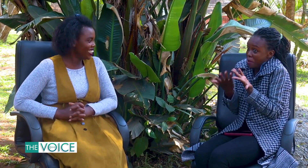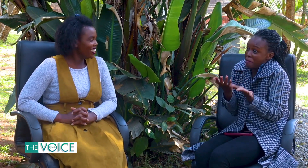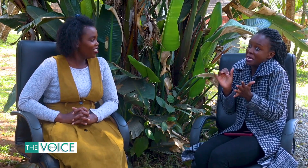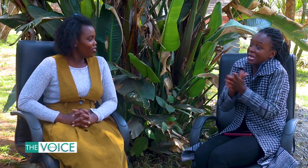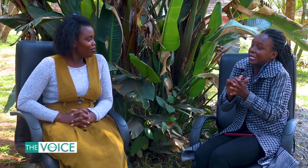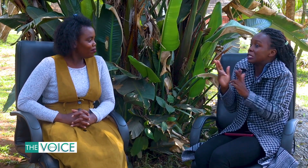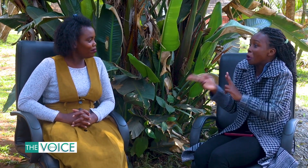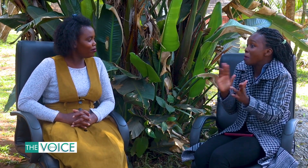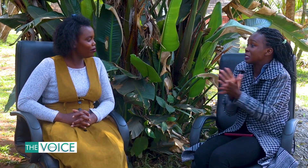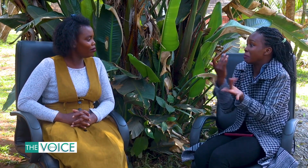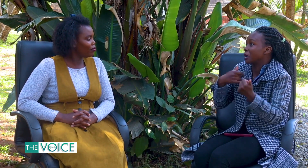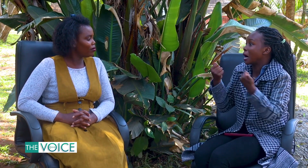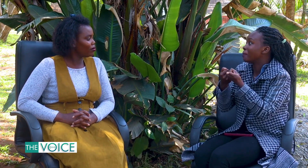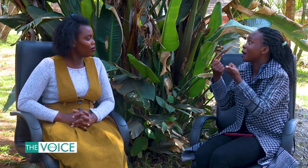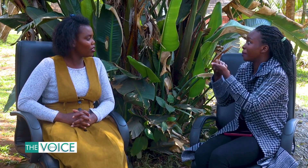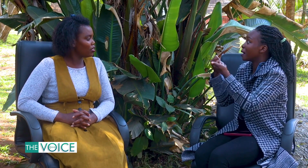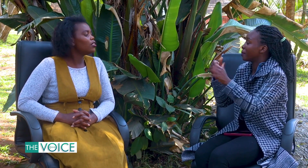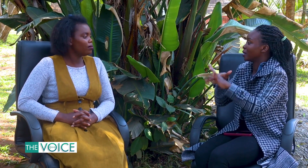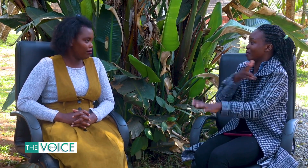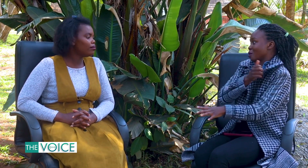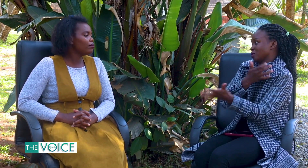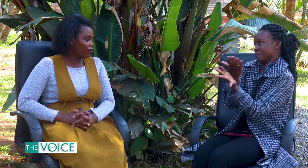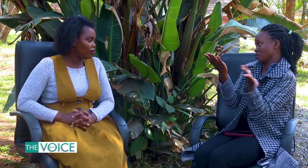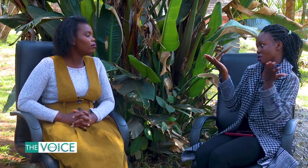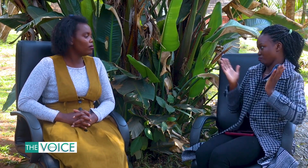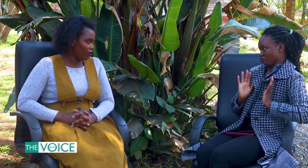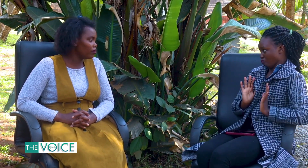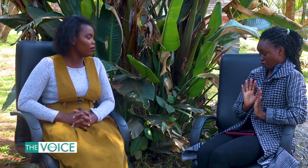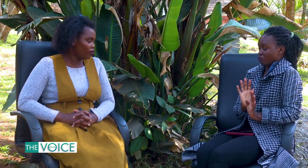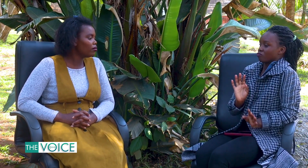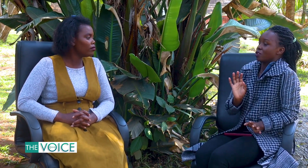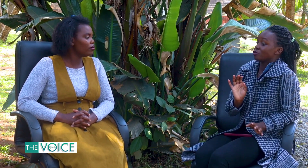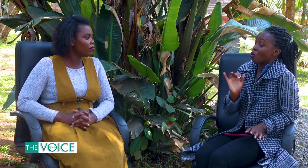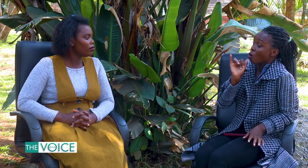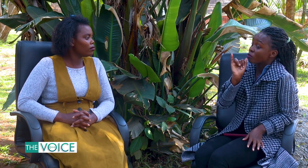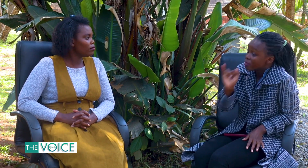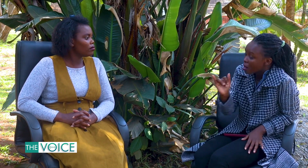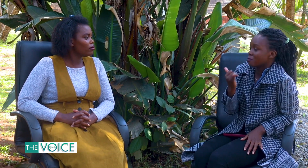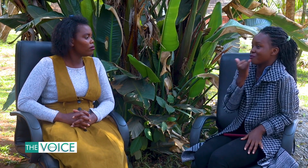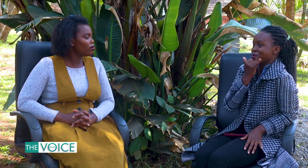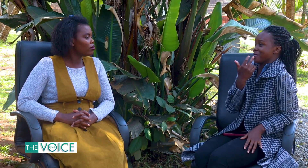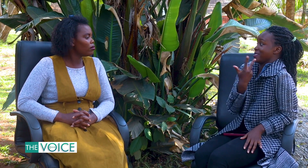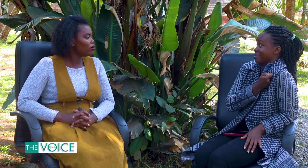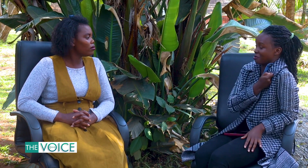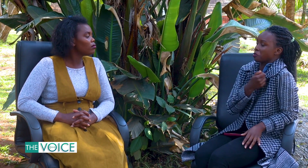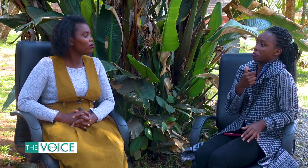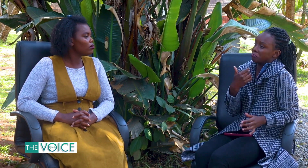I wouldn't know why they would want that, but maybe that's something that happens in hospitals out here. Maybe it happens.